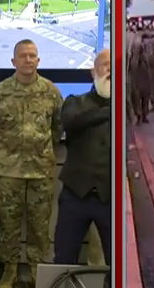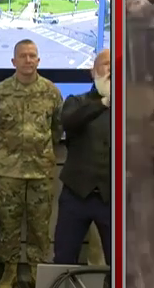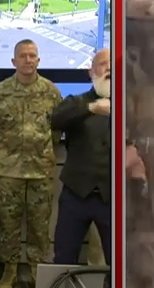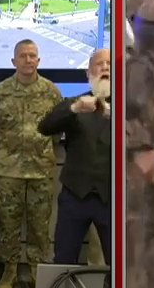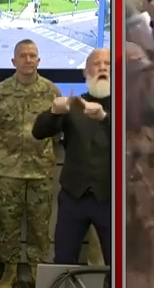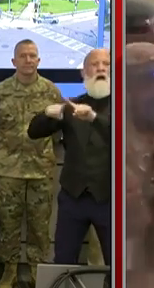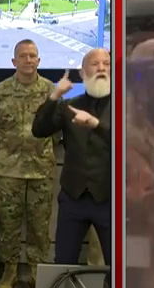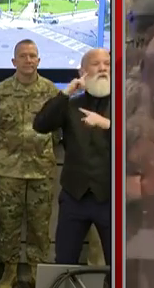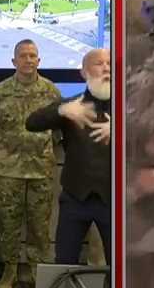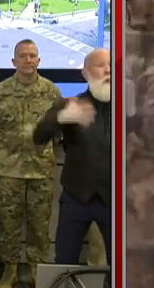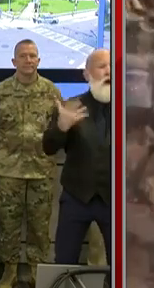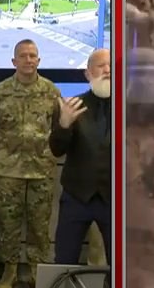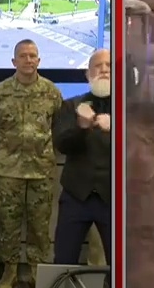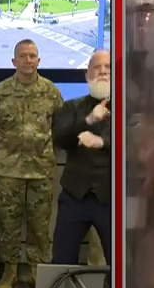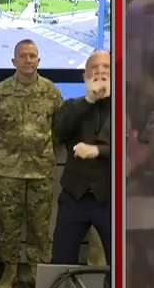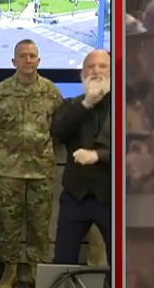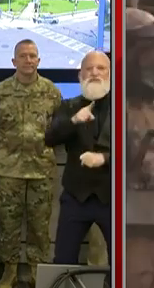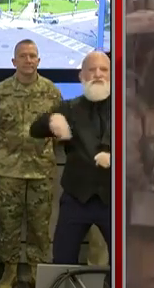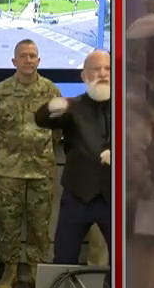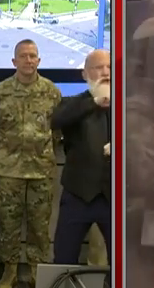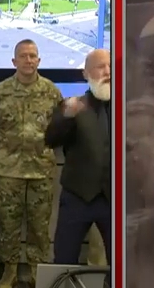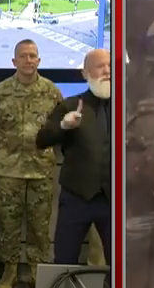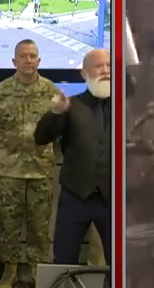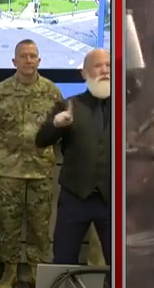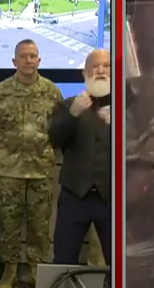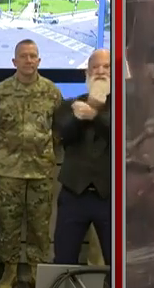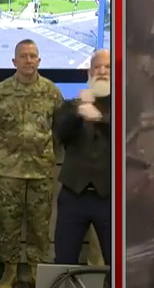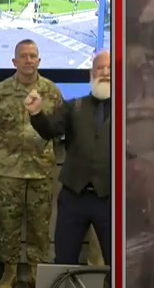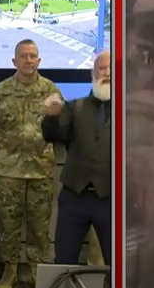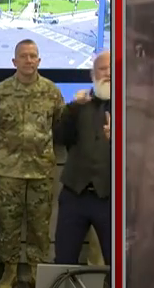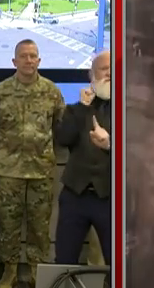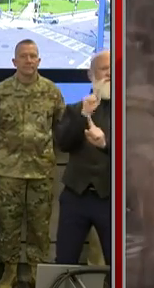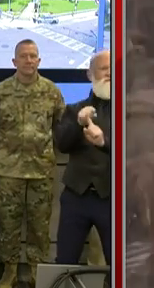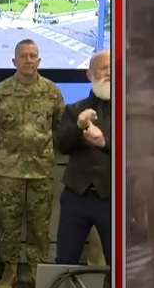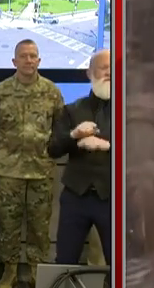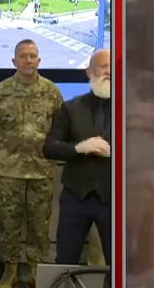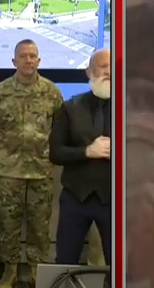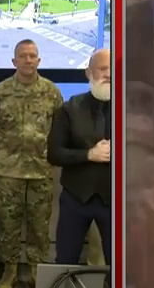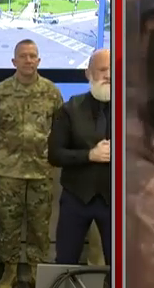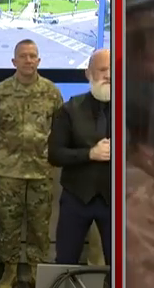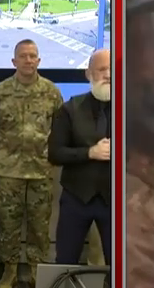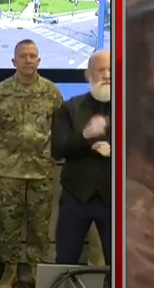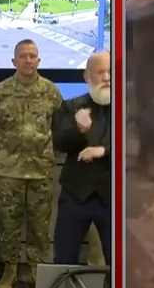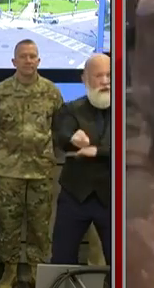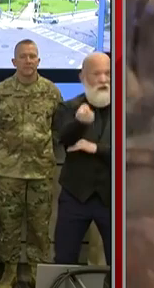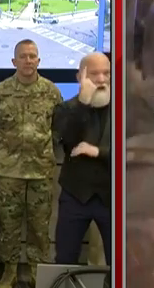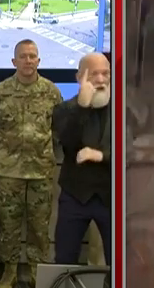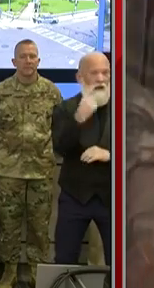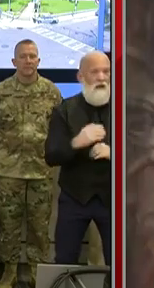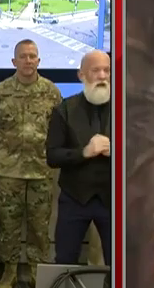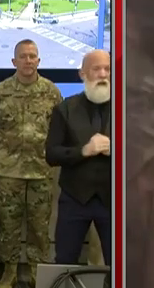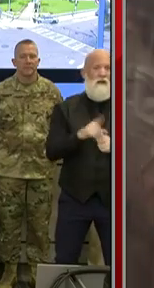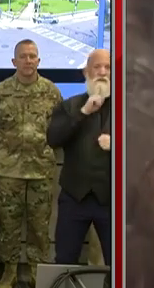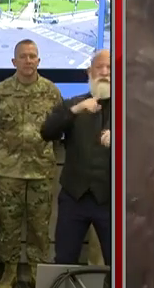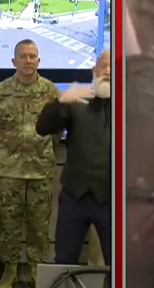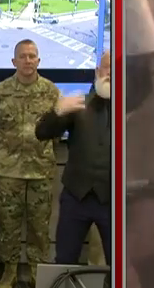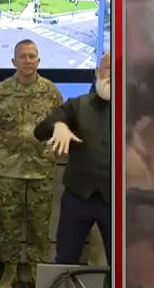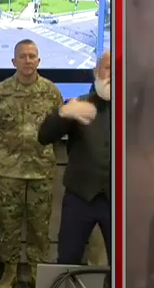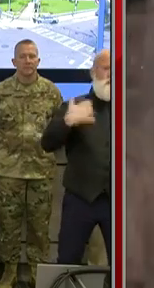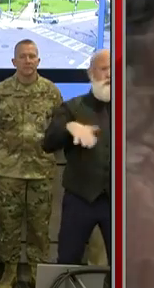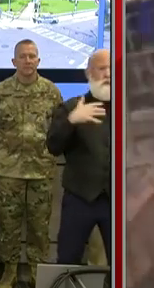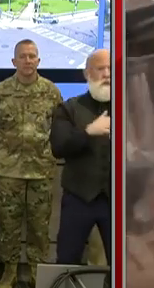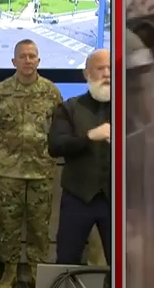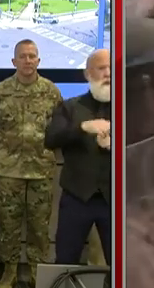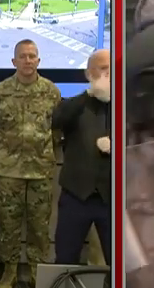safety and preserve peace. I cannot tell you how proud I am of the men and women who,